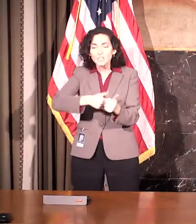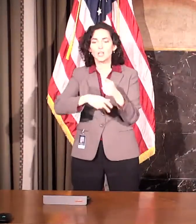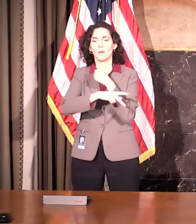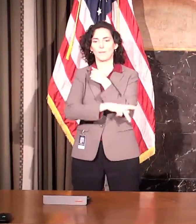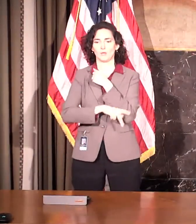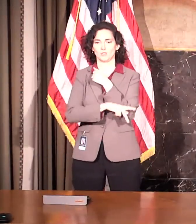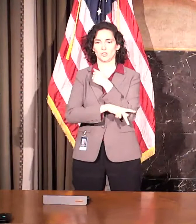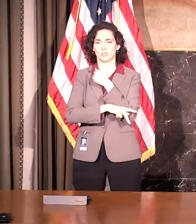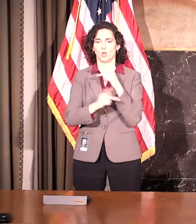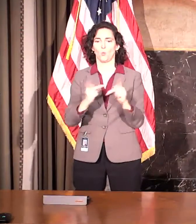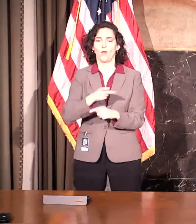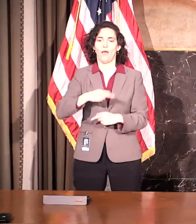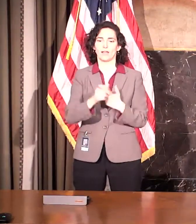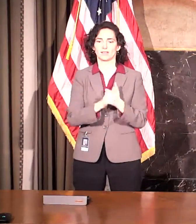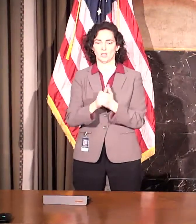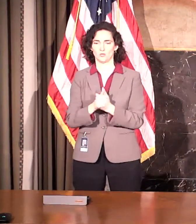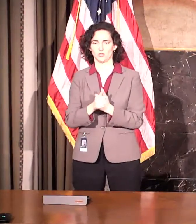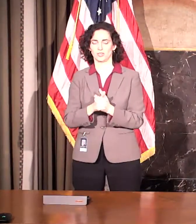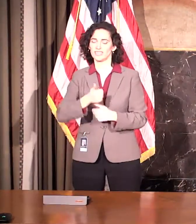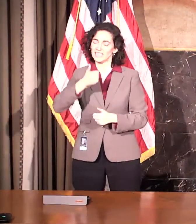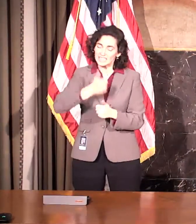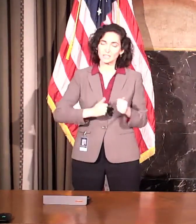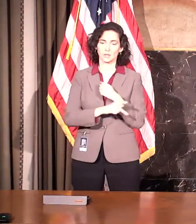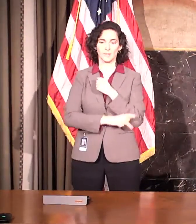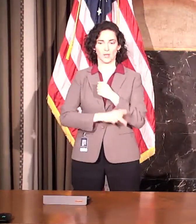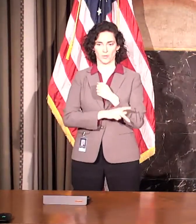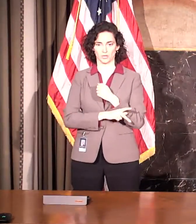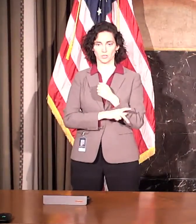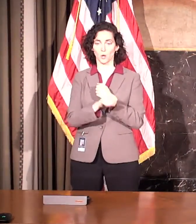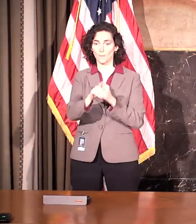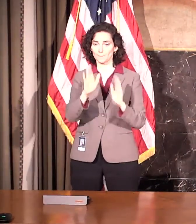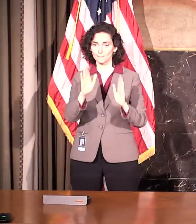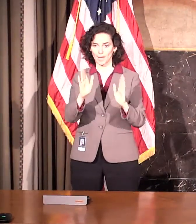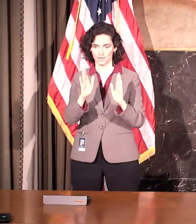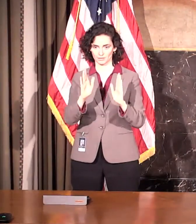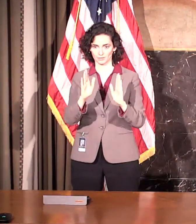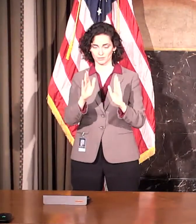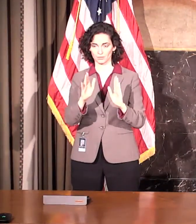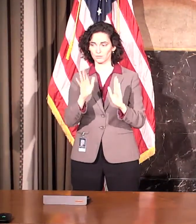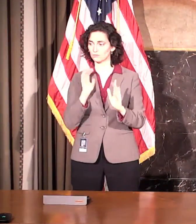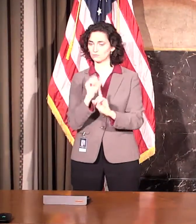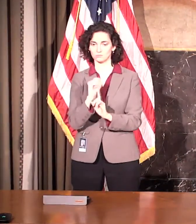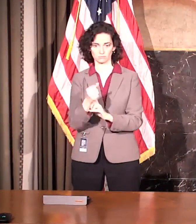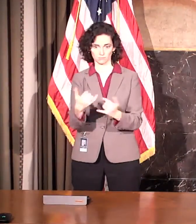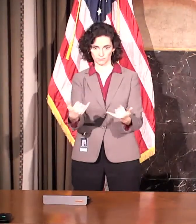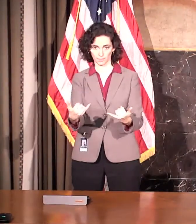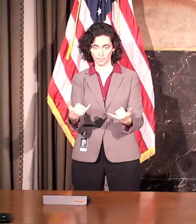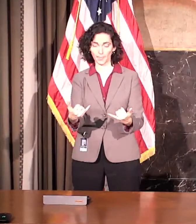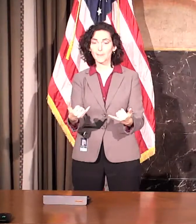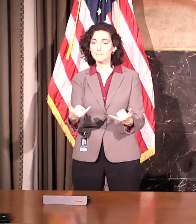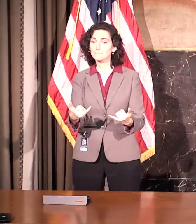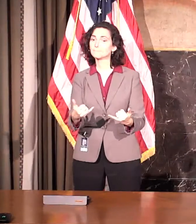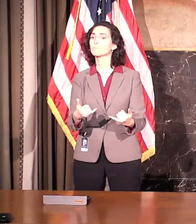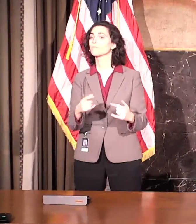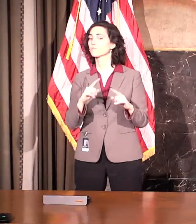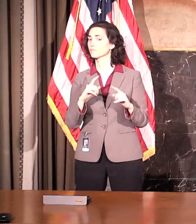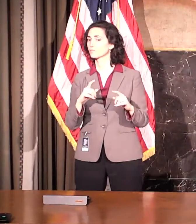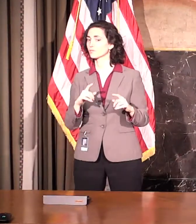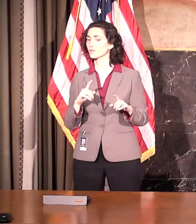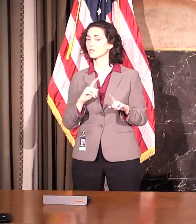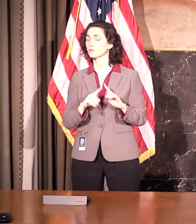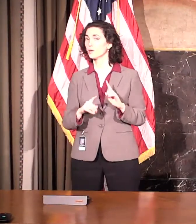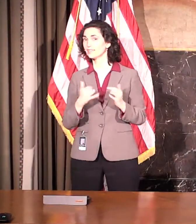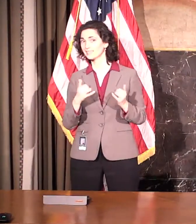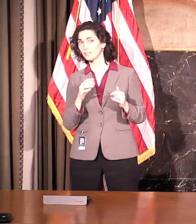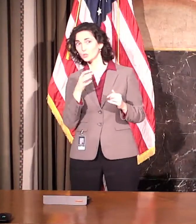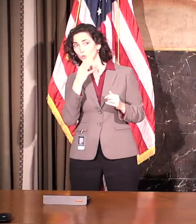So please take note of that. That's really where we find ourselves in right now. And again, looking forward to